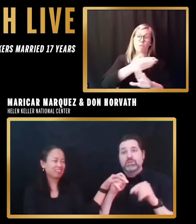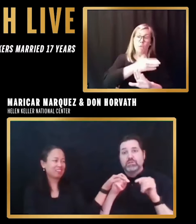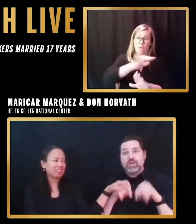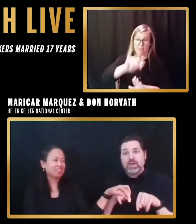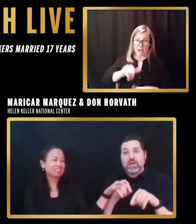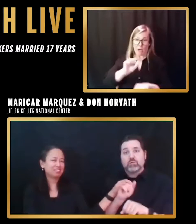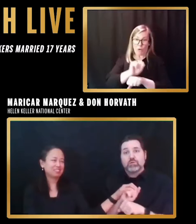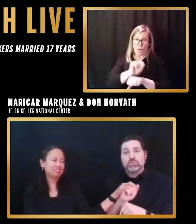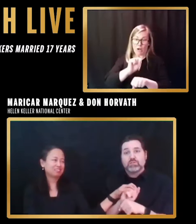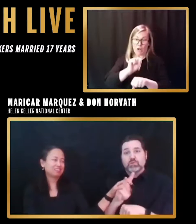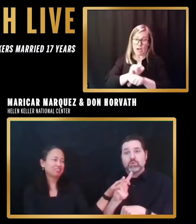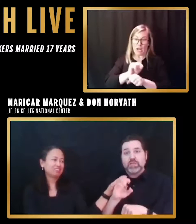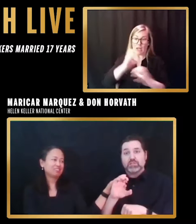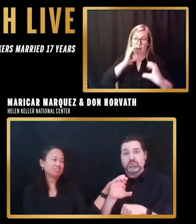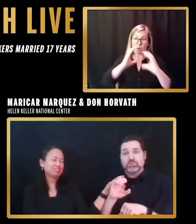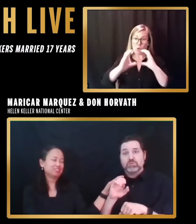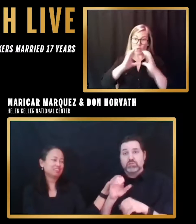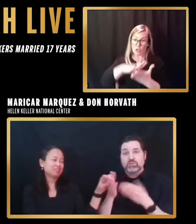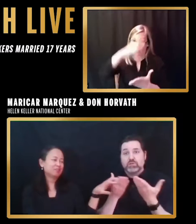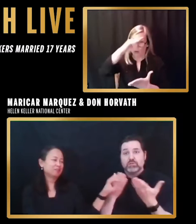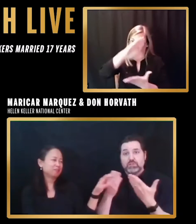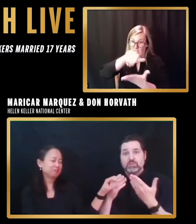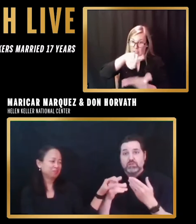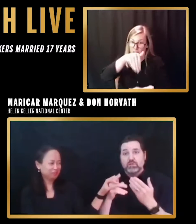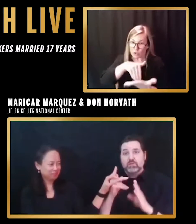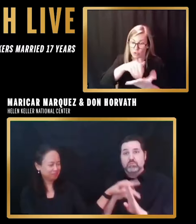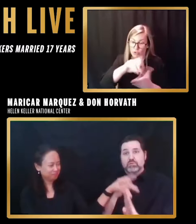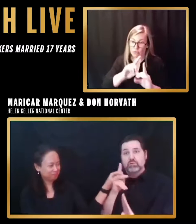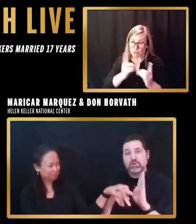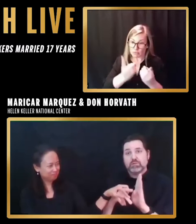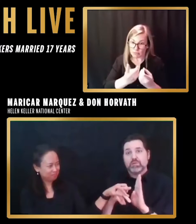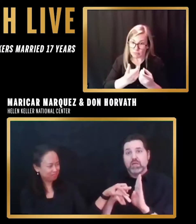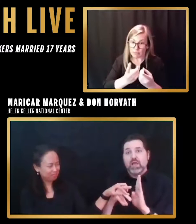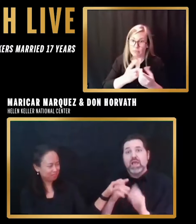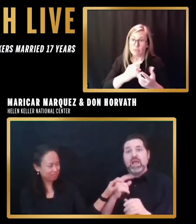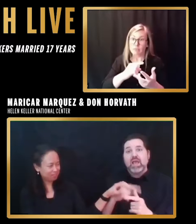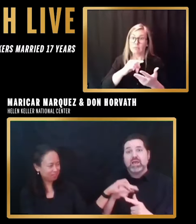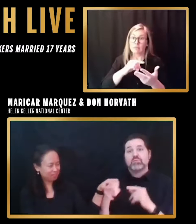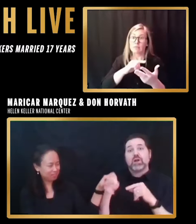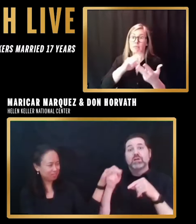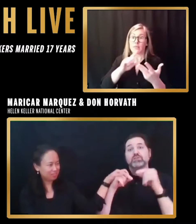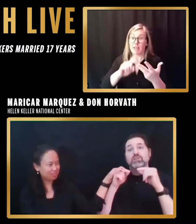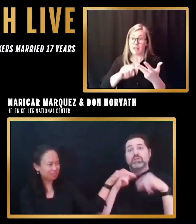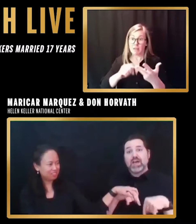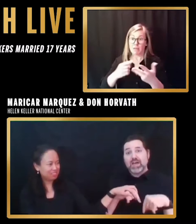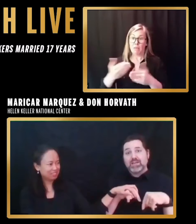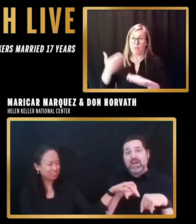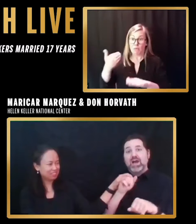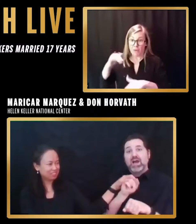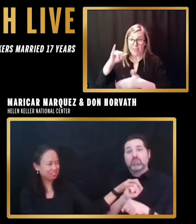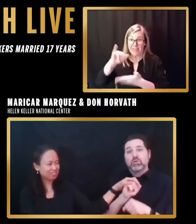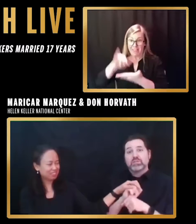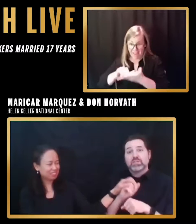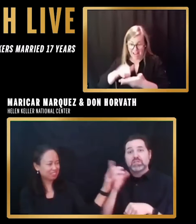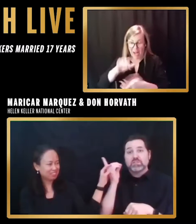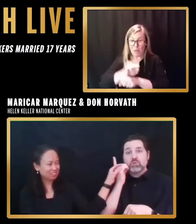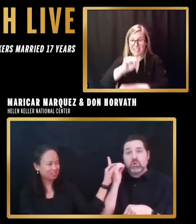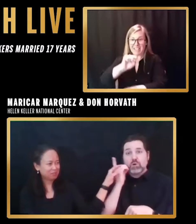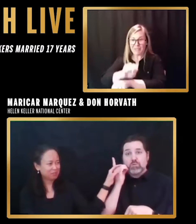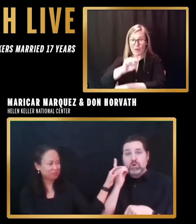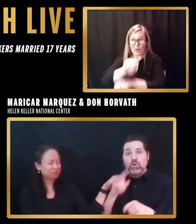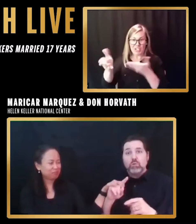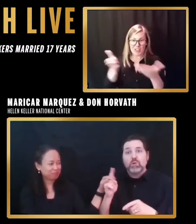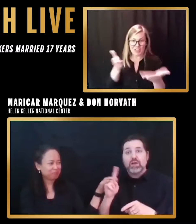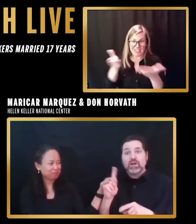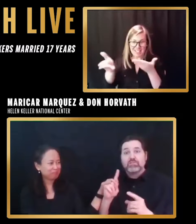prior to that, I worked in the vocational services program. And prior to that, I worked in the